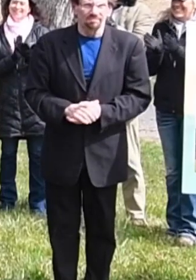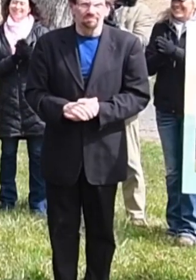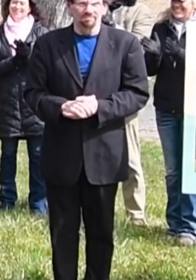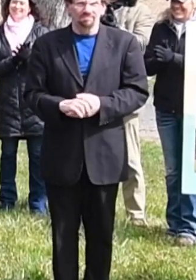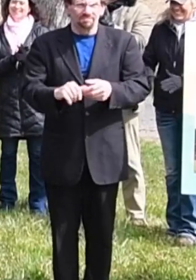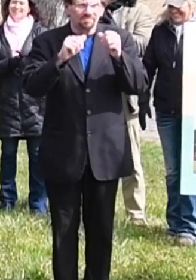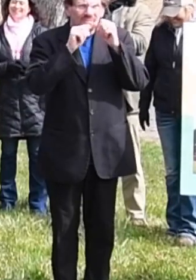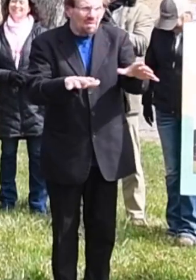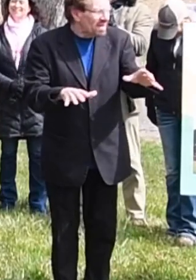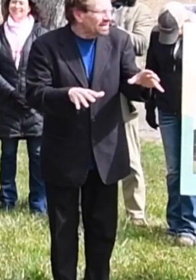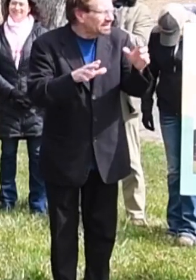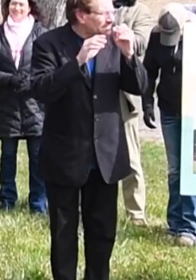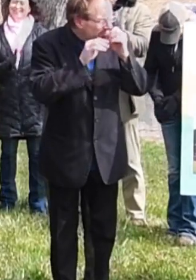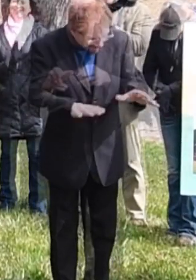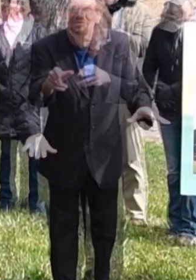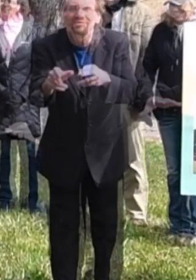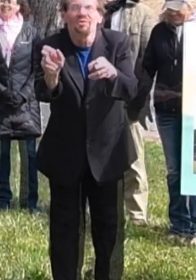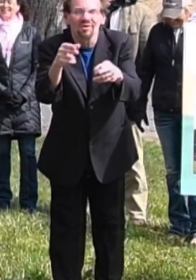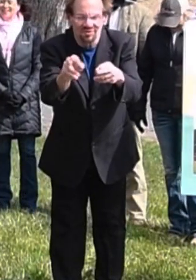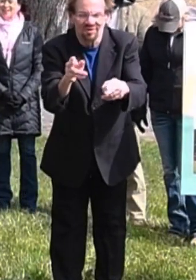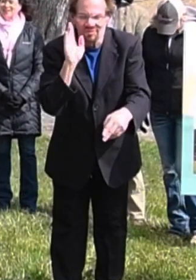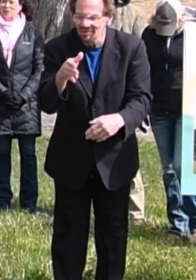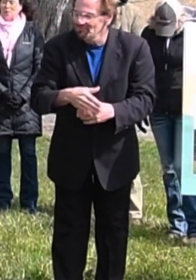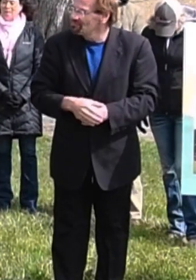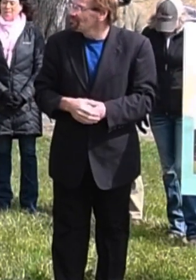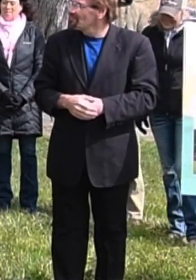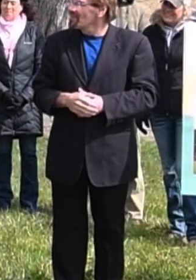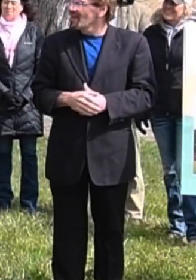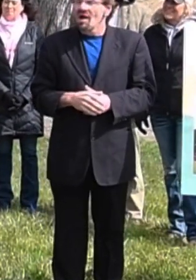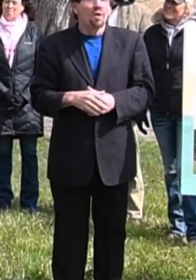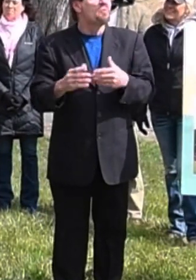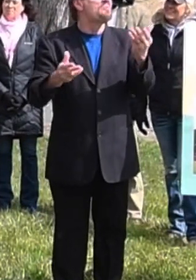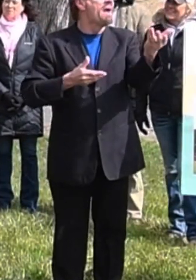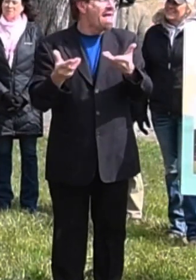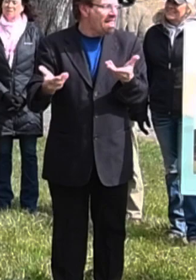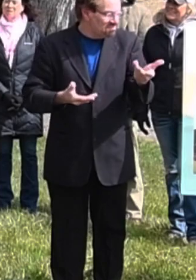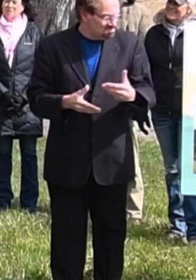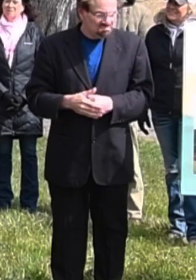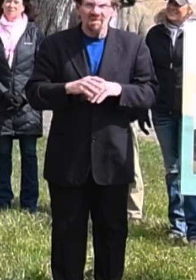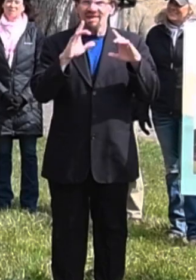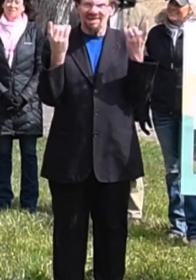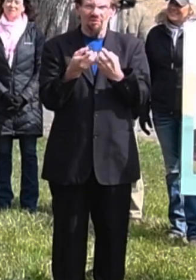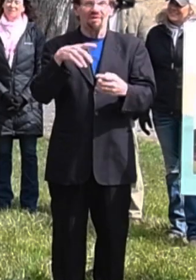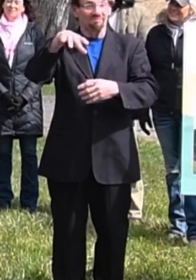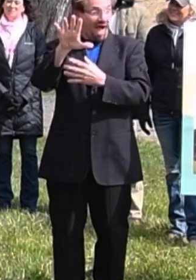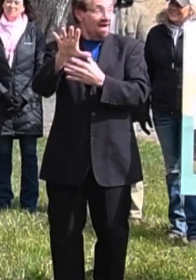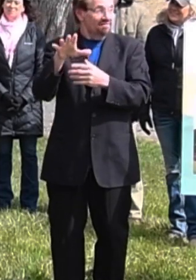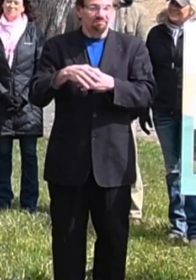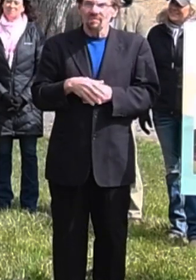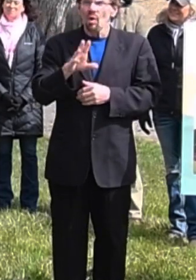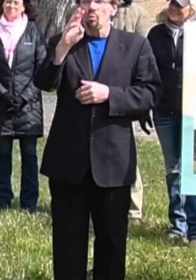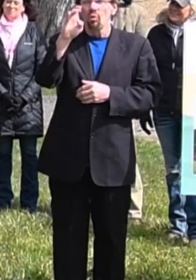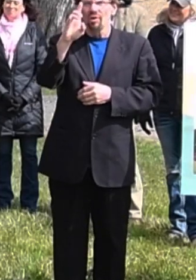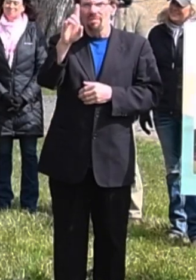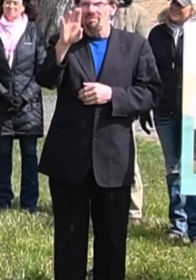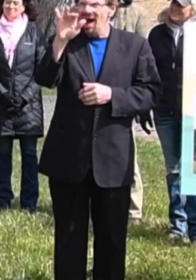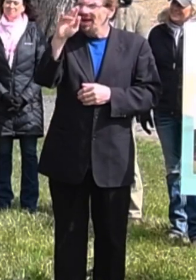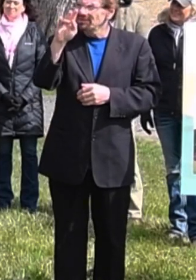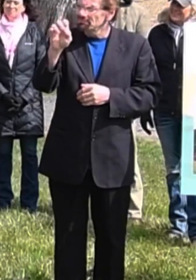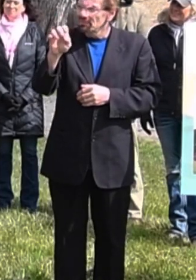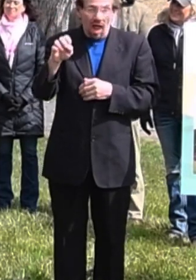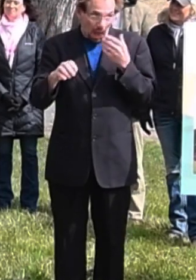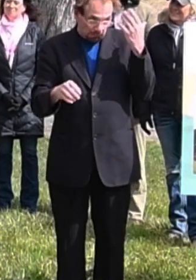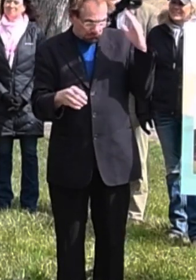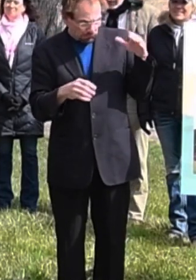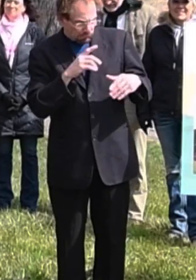Bless you and bless this land. Welcome everybody to District 5, to Woodbine. I'm not sure who checks the